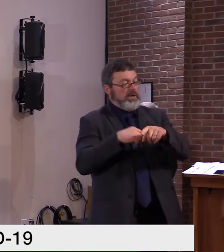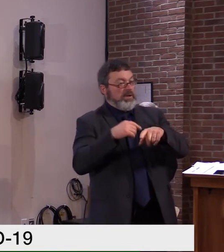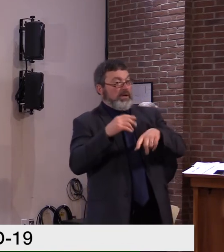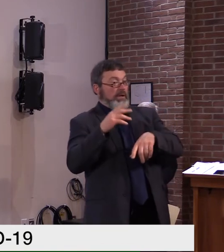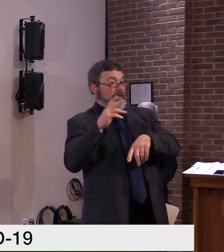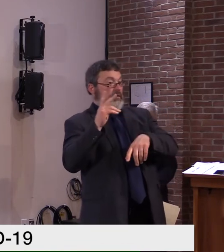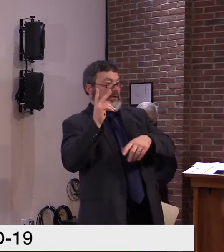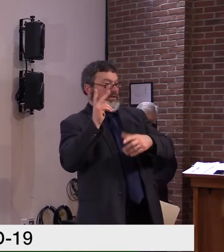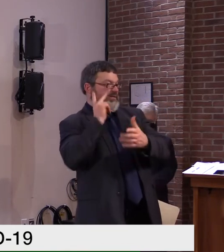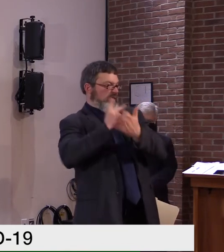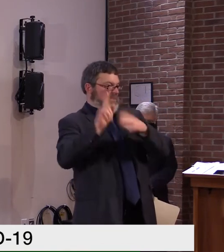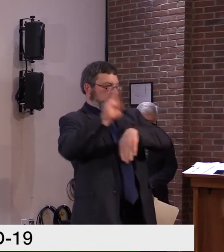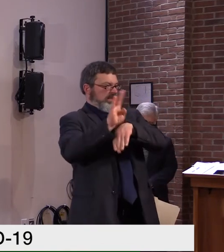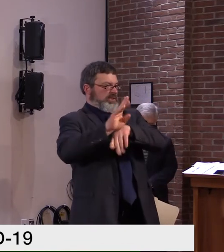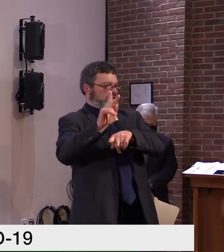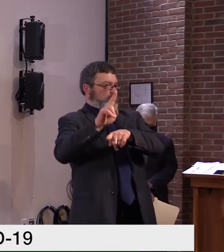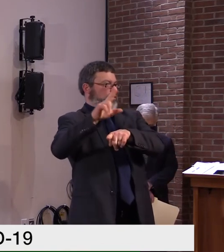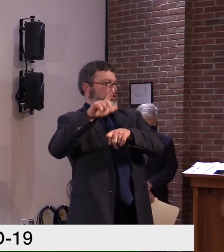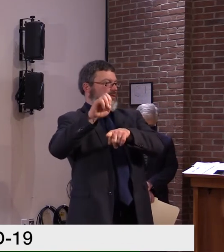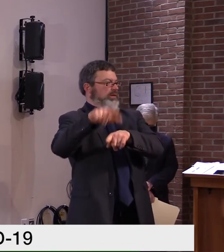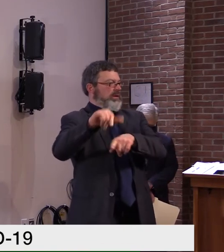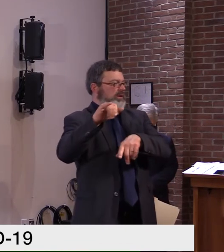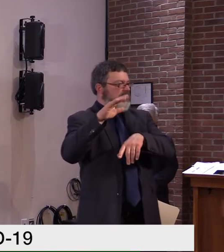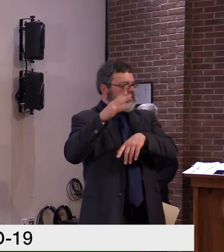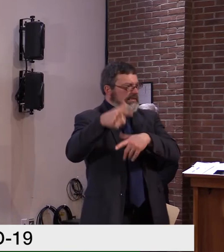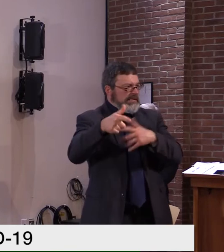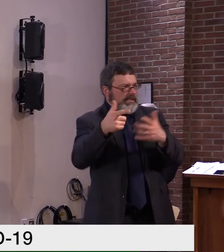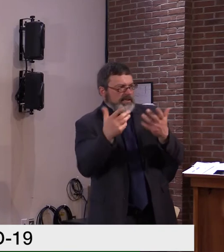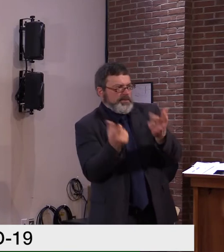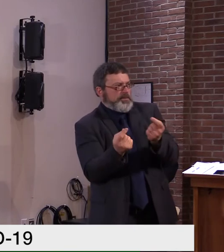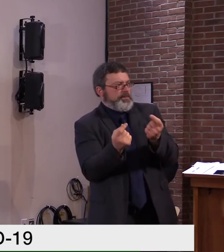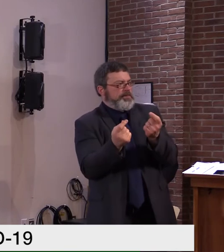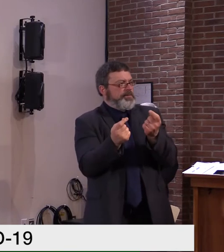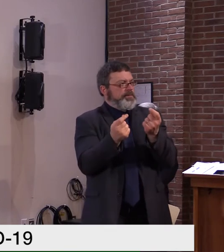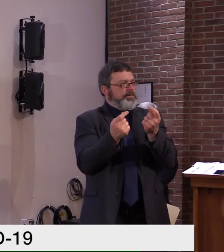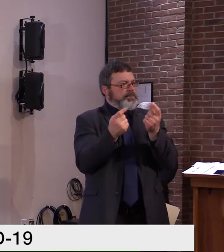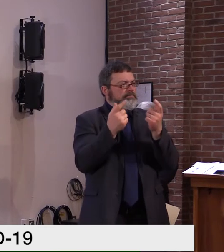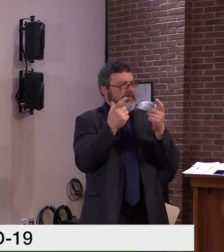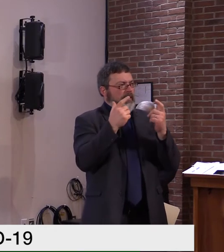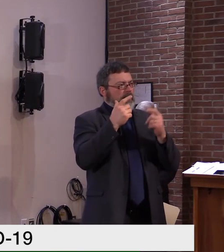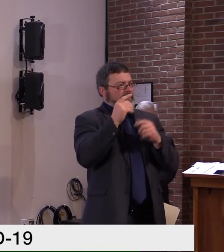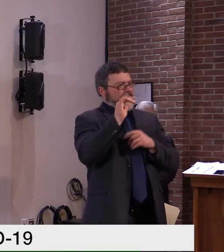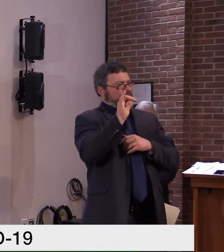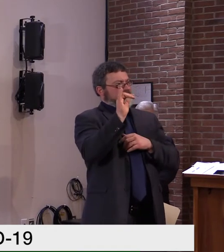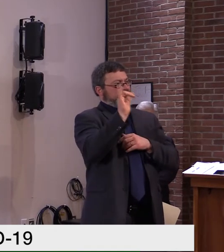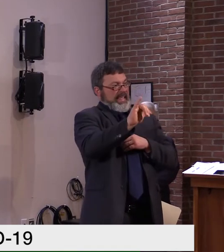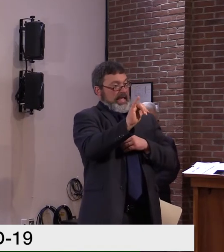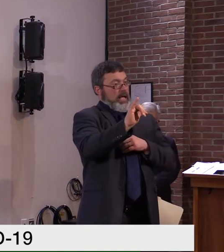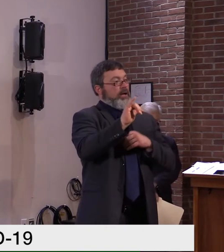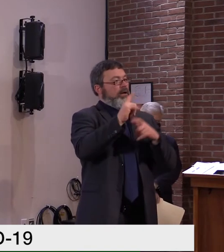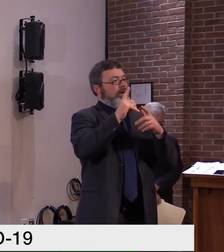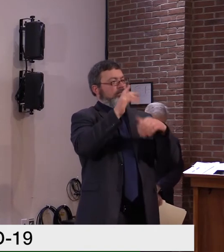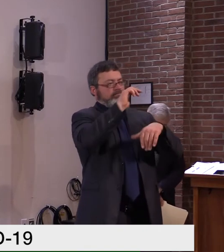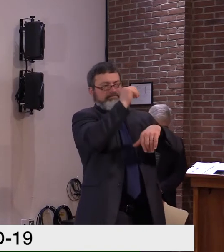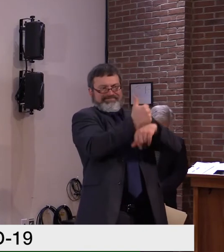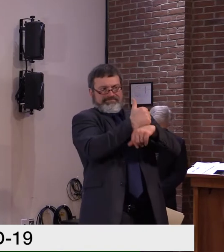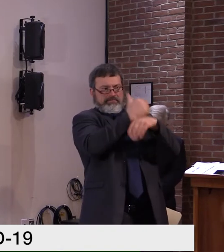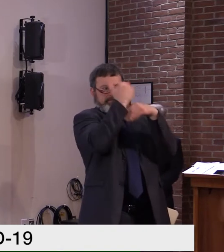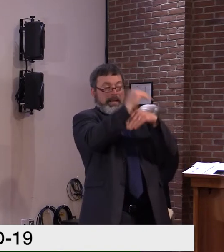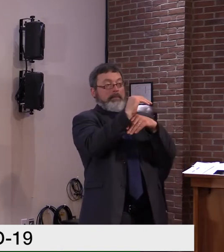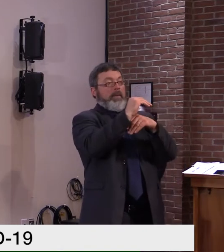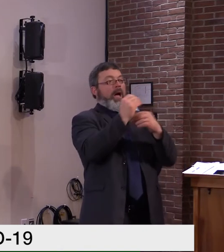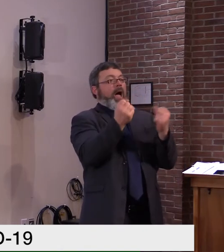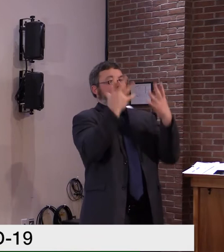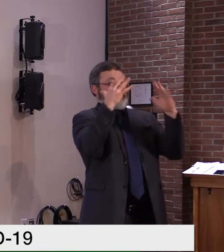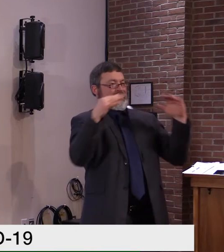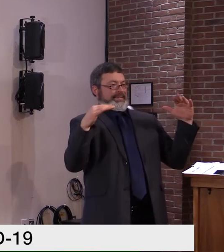We do have some limitations on the occupancy, the capacity currently, but no